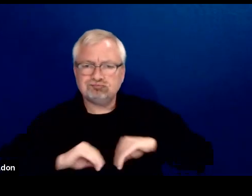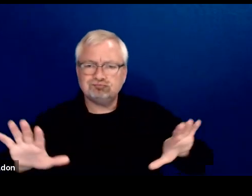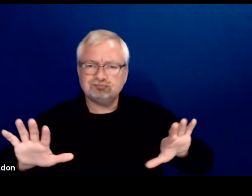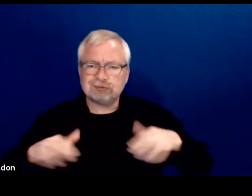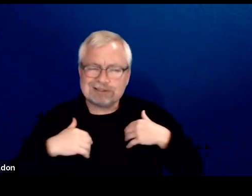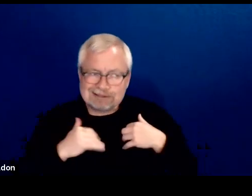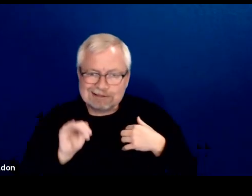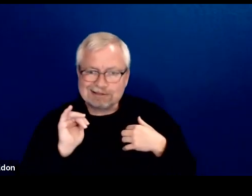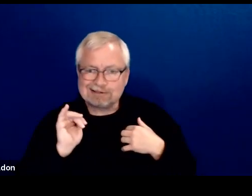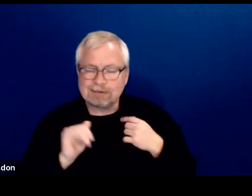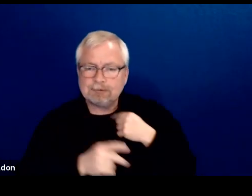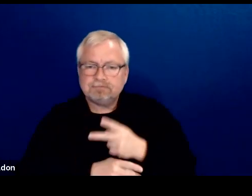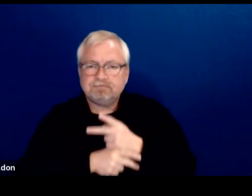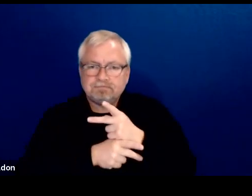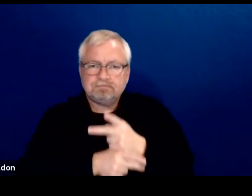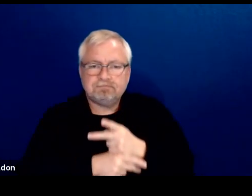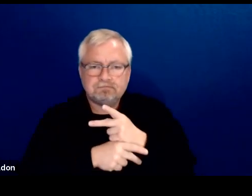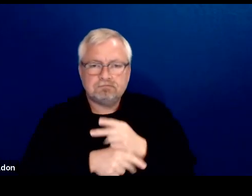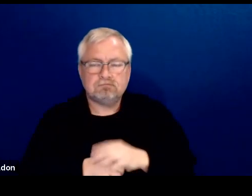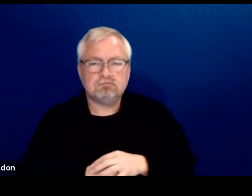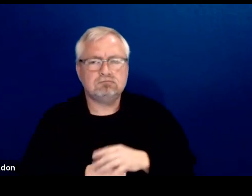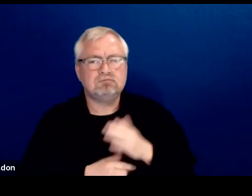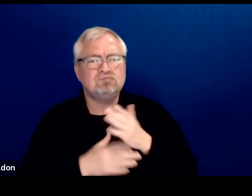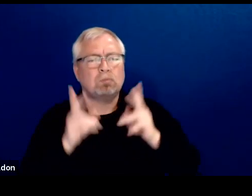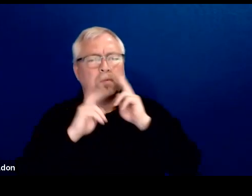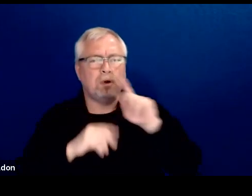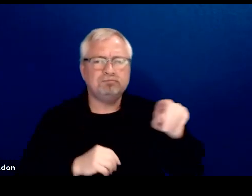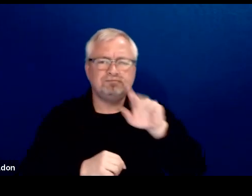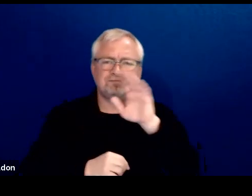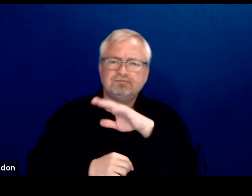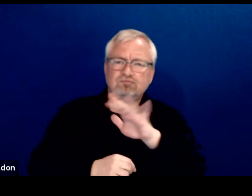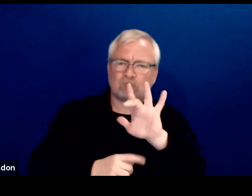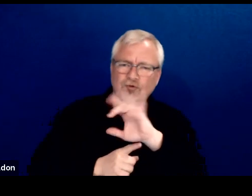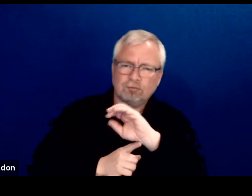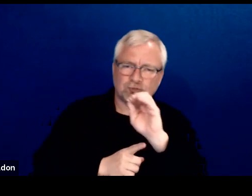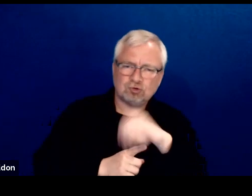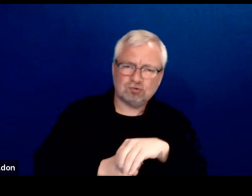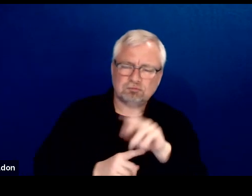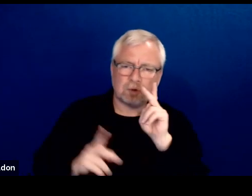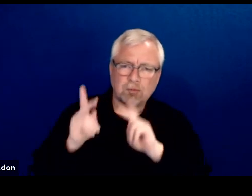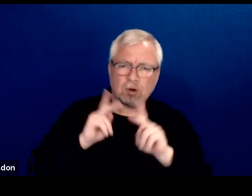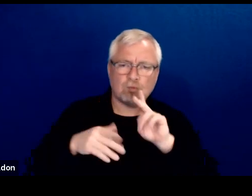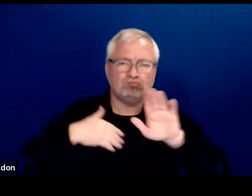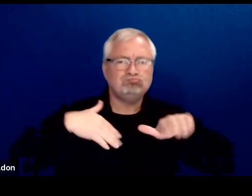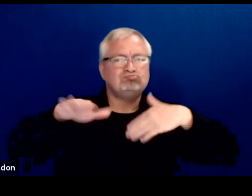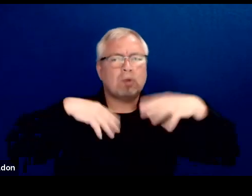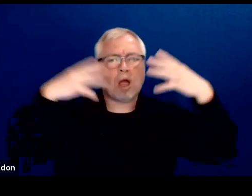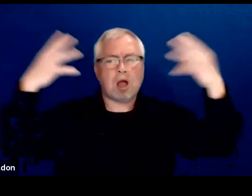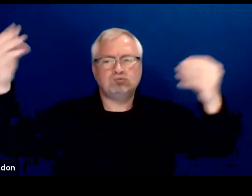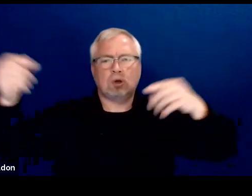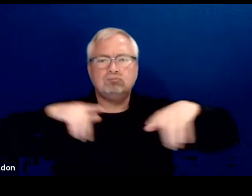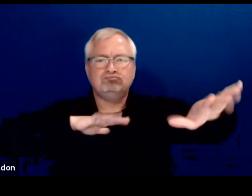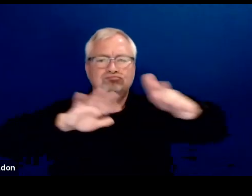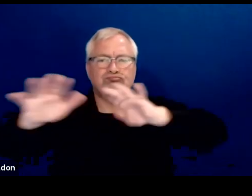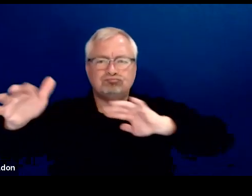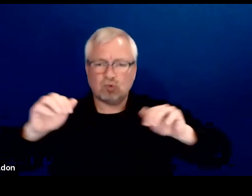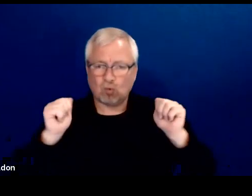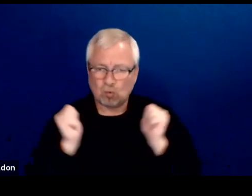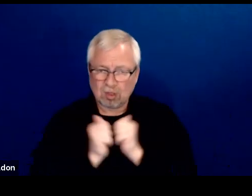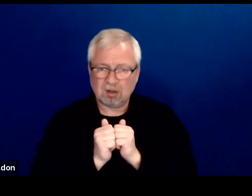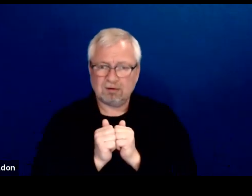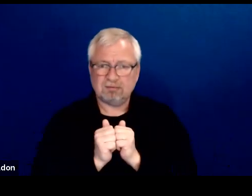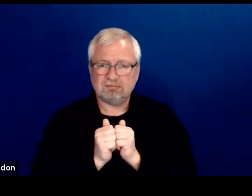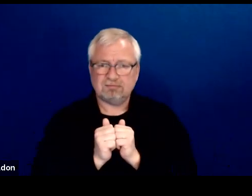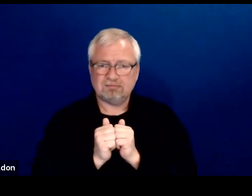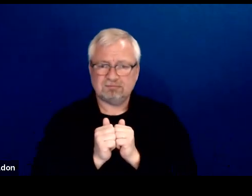of people walking around with it. Is that again a state? Chris, is that about right? A state number, a national, but provide more on that. We just right now, there's 4